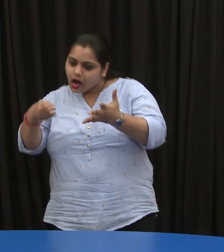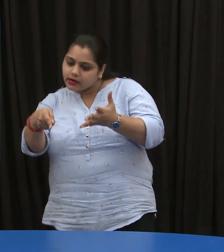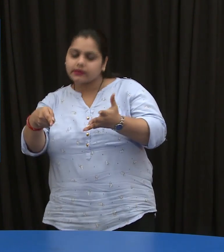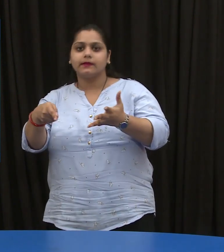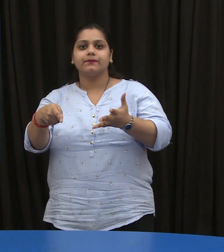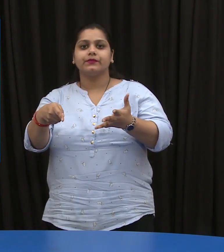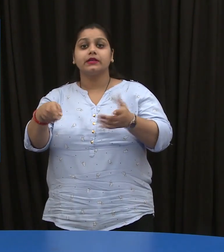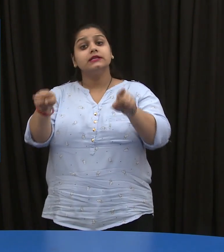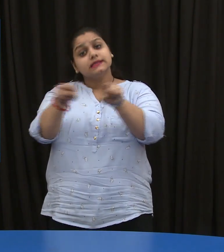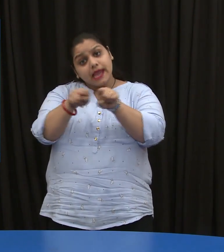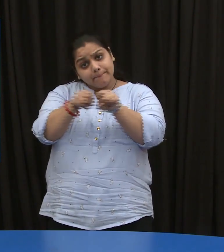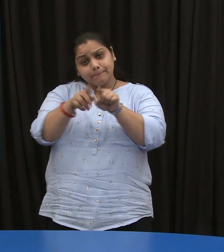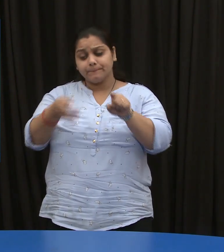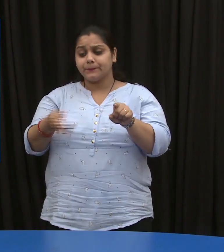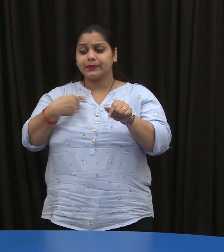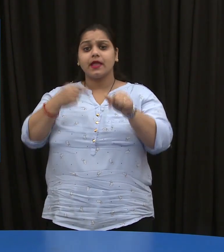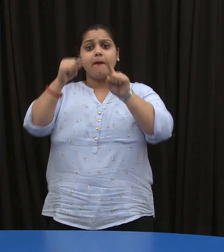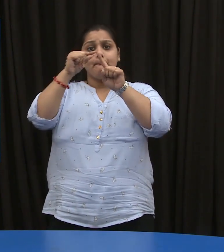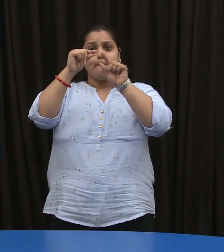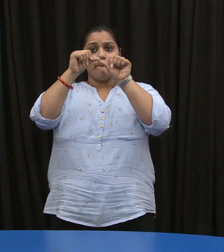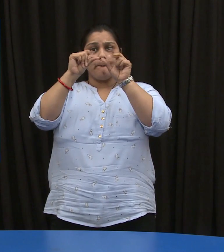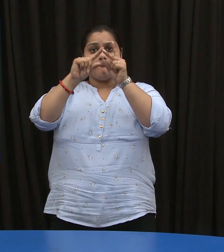such as Paint.